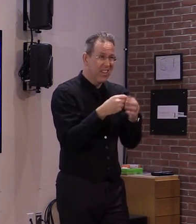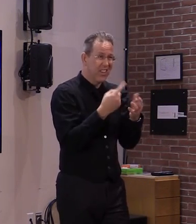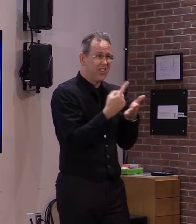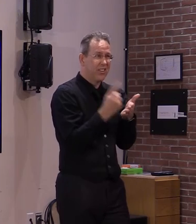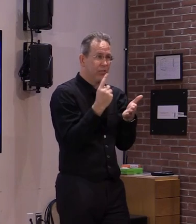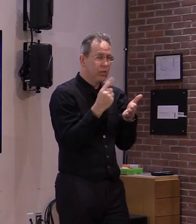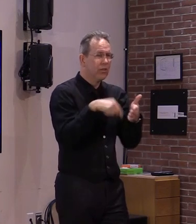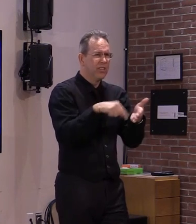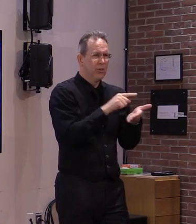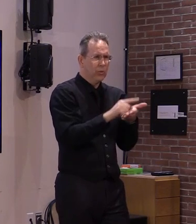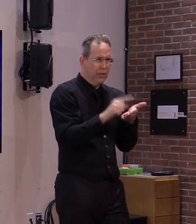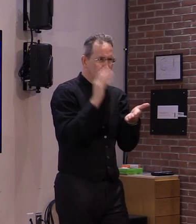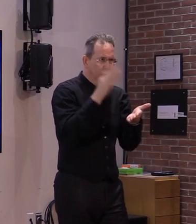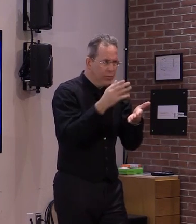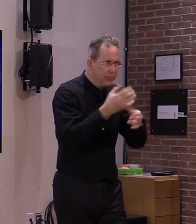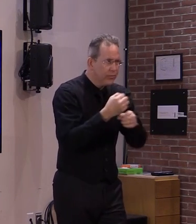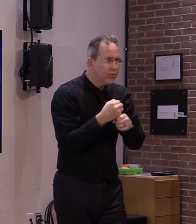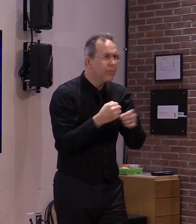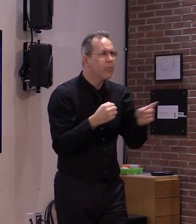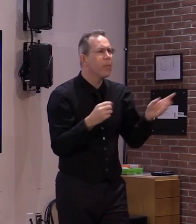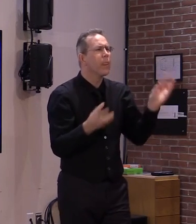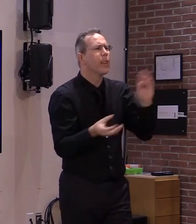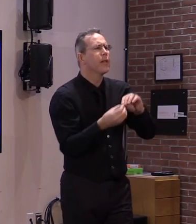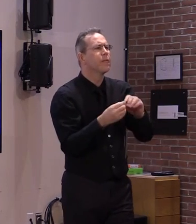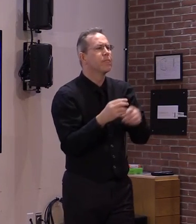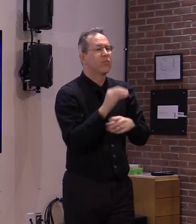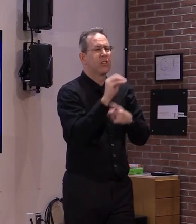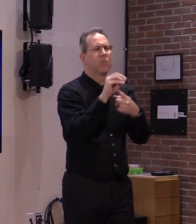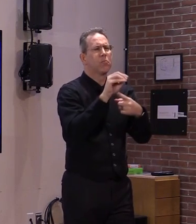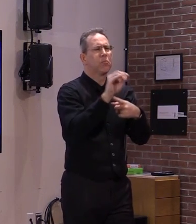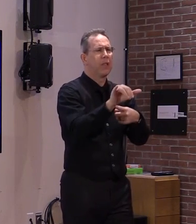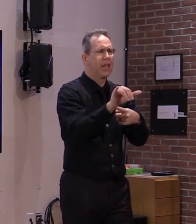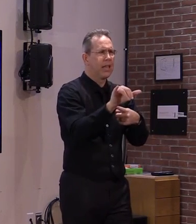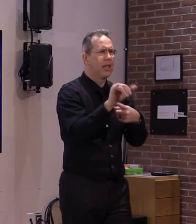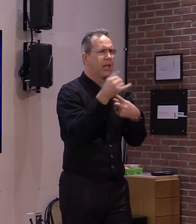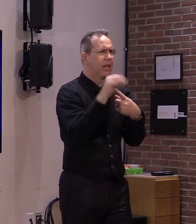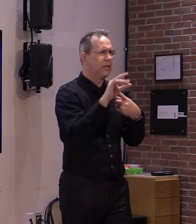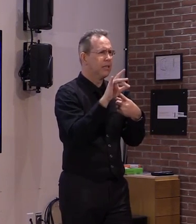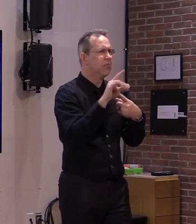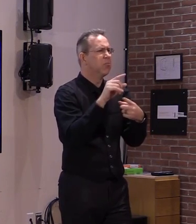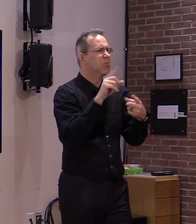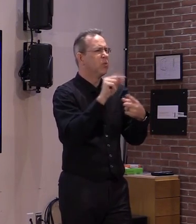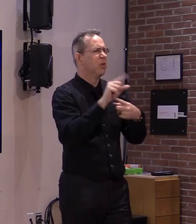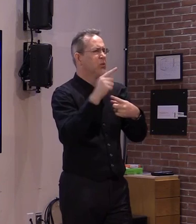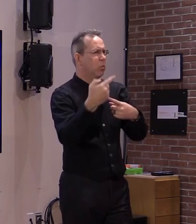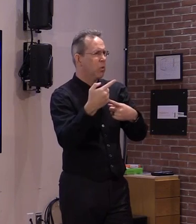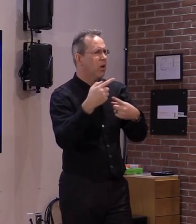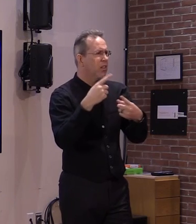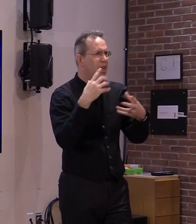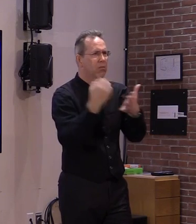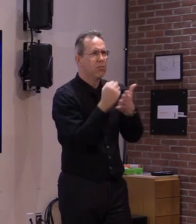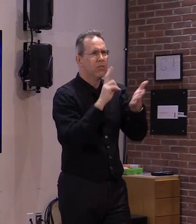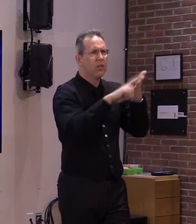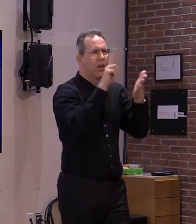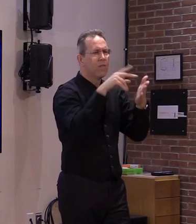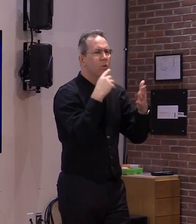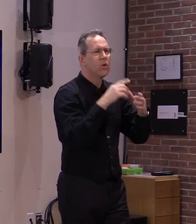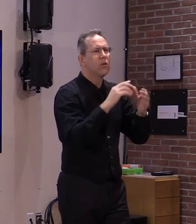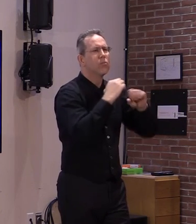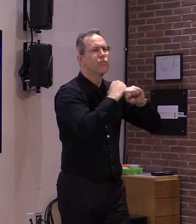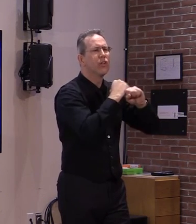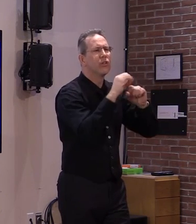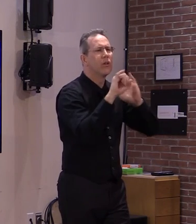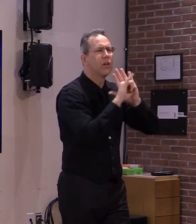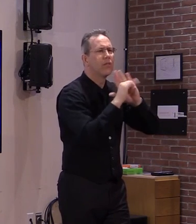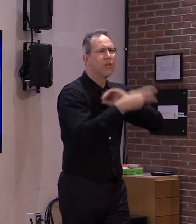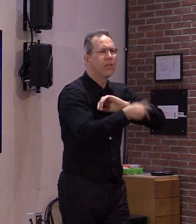2021 to enroll in protection services, and the protection is retroactive to January 29th. Over the last few